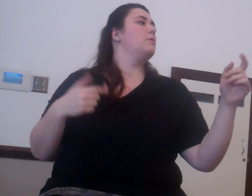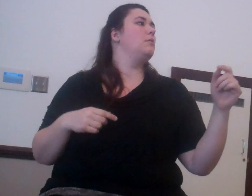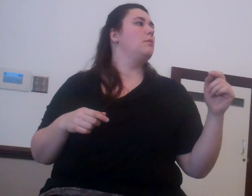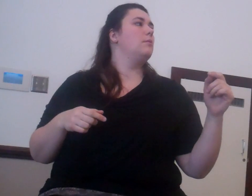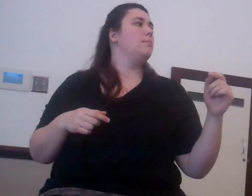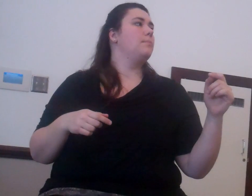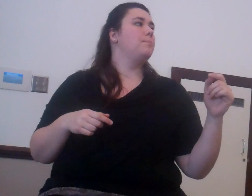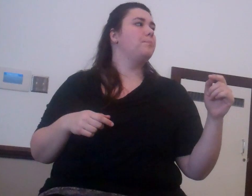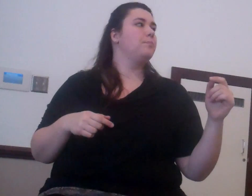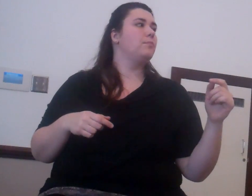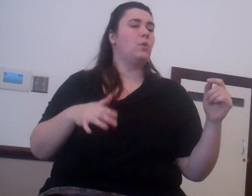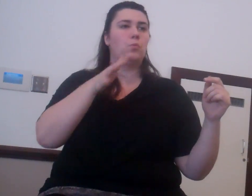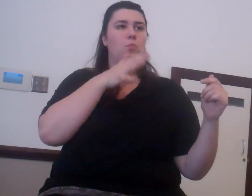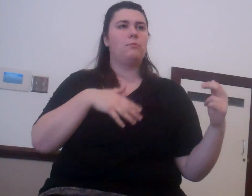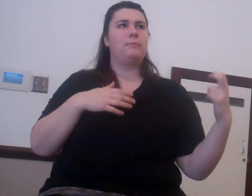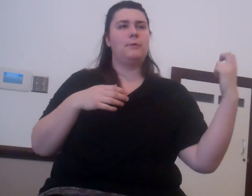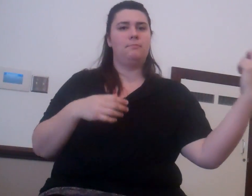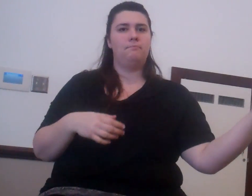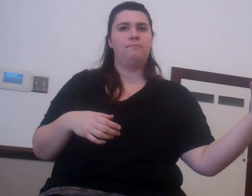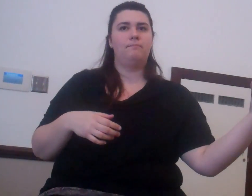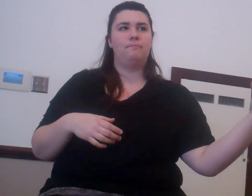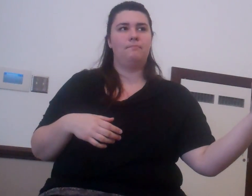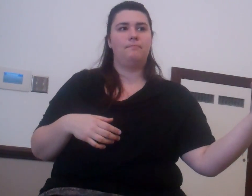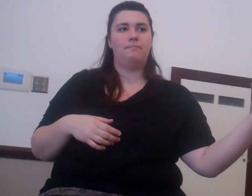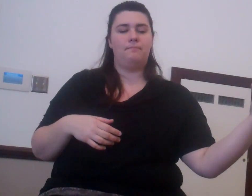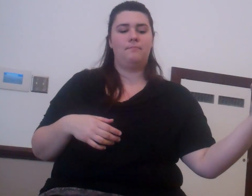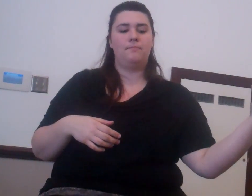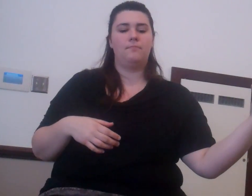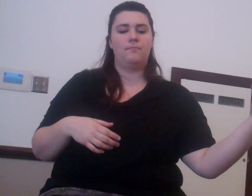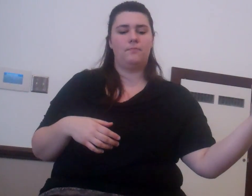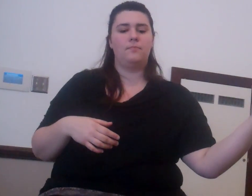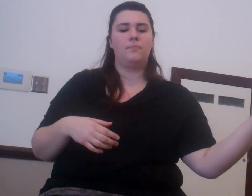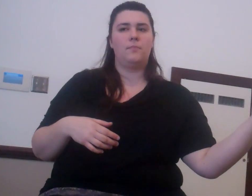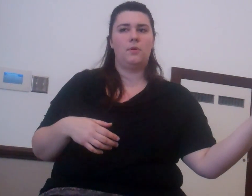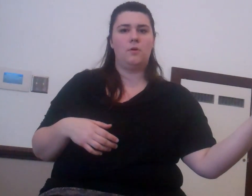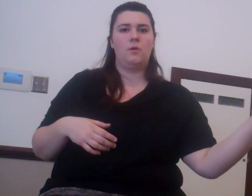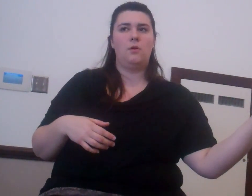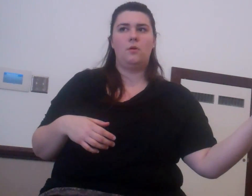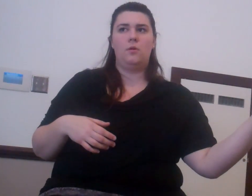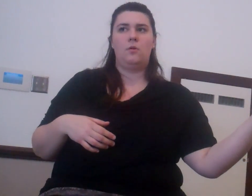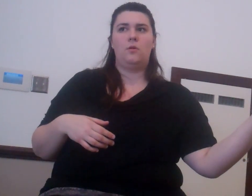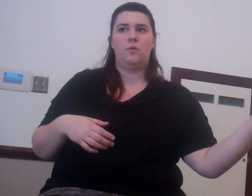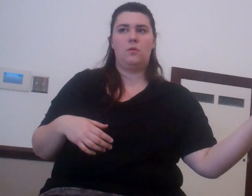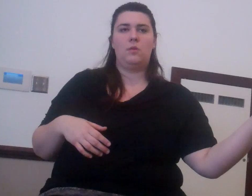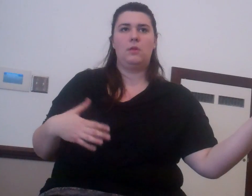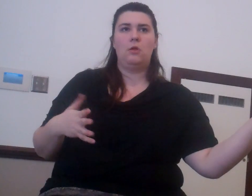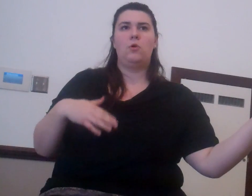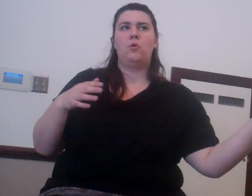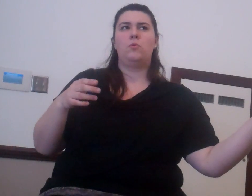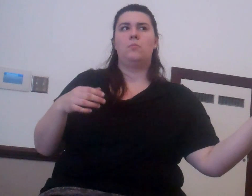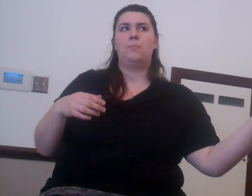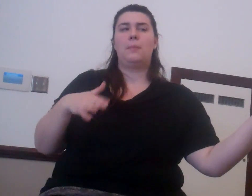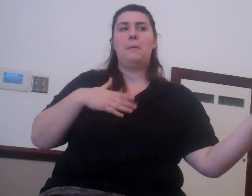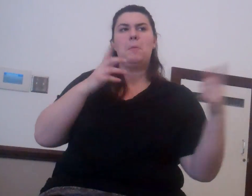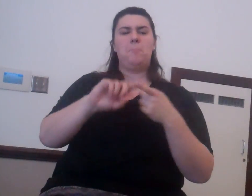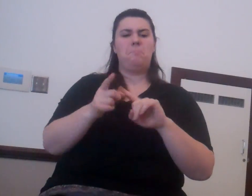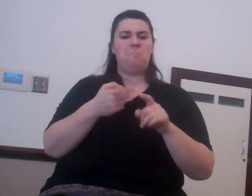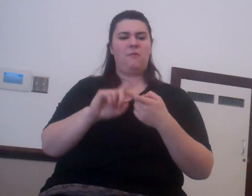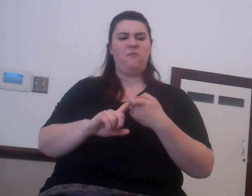with 2 other people that I work with. And I know they're girlfriends, so it's just like I'm in this awkward position where I don't want to hear anything about it. And I just want her to shut up and